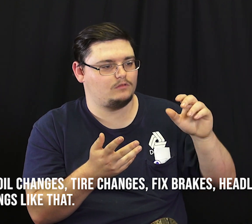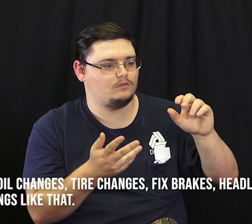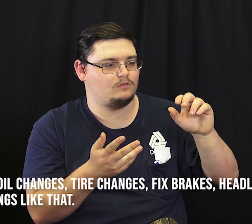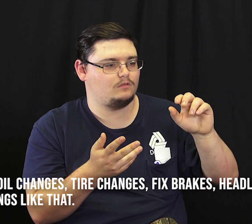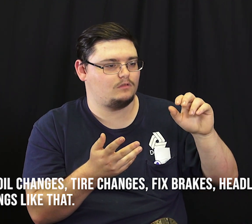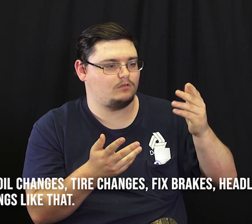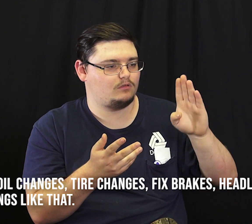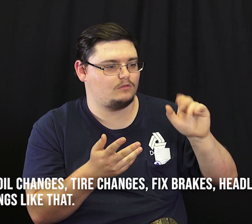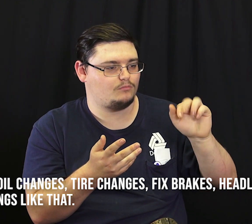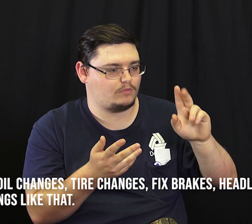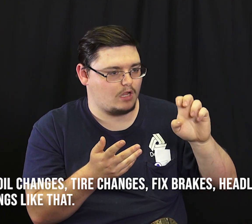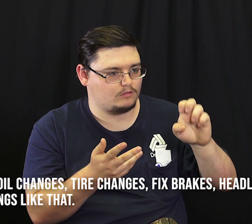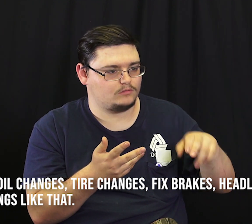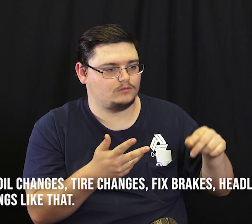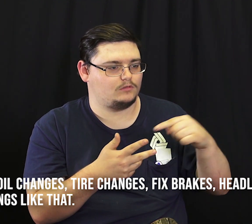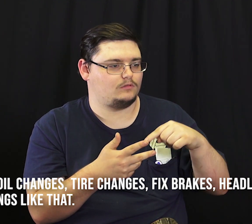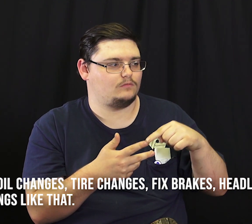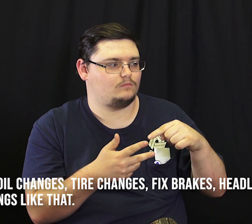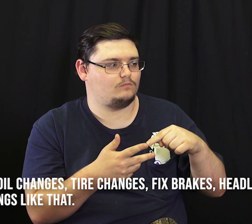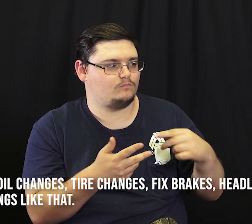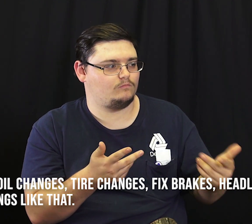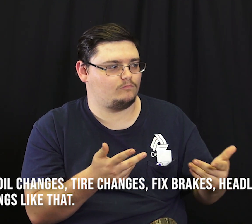how to change tires, fix the brakes,